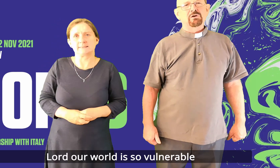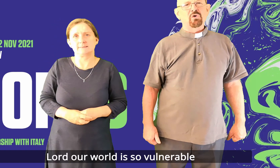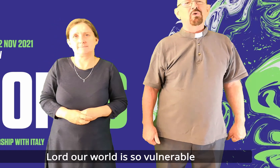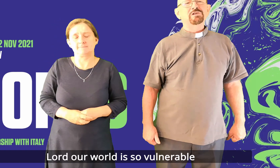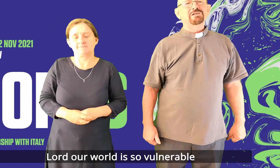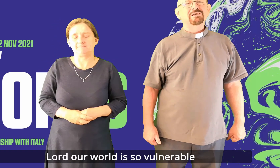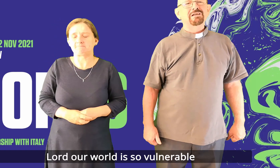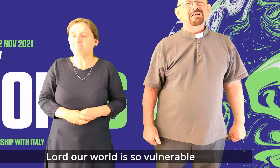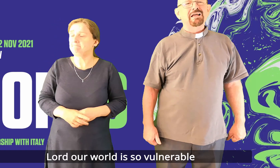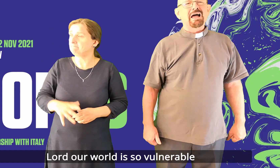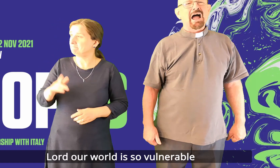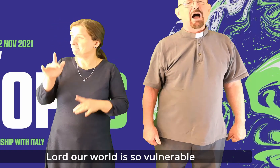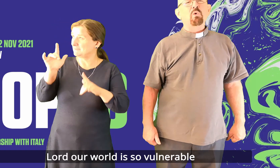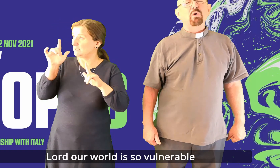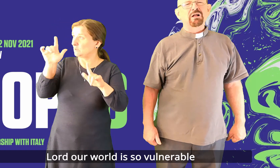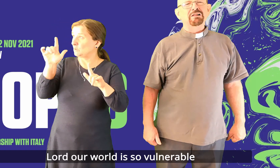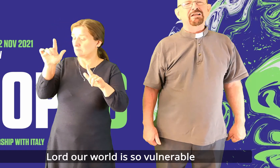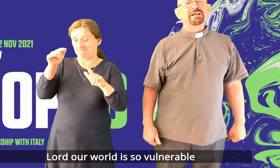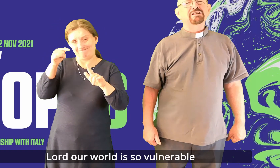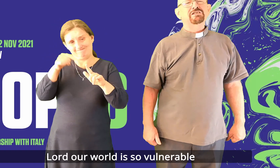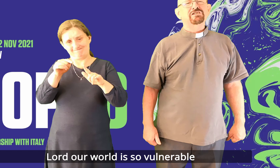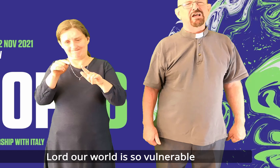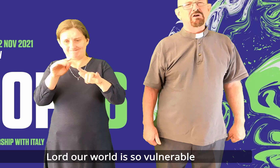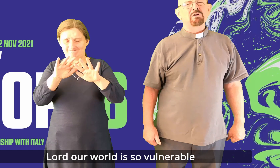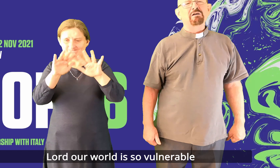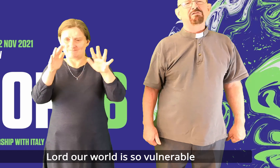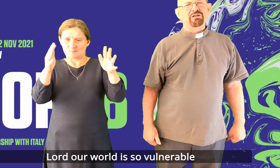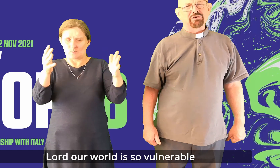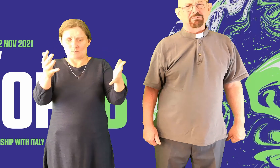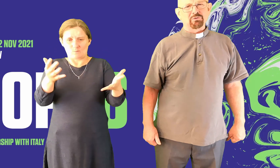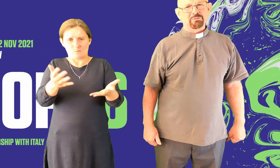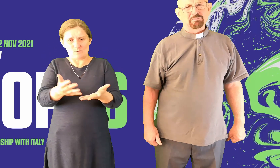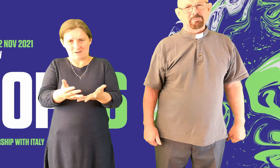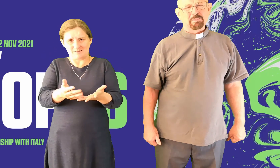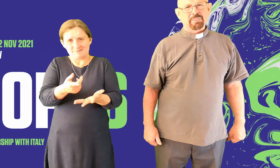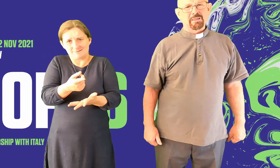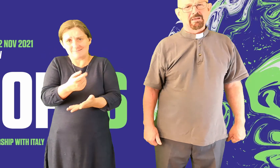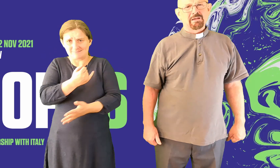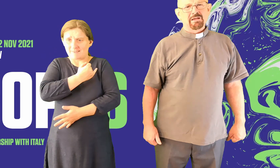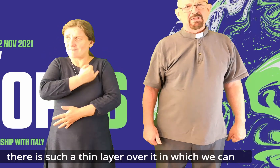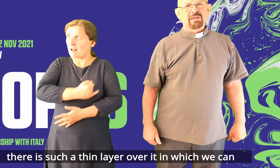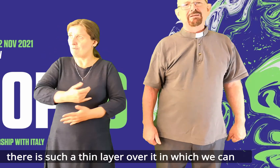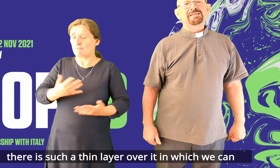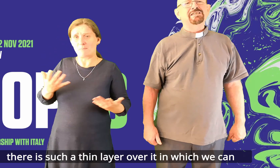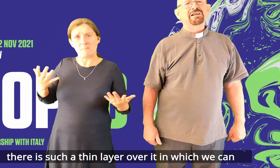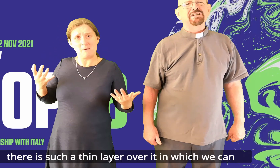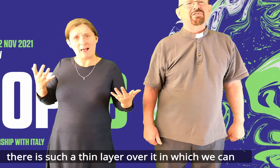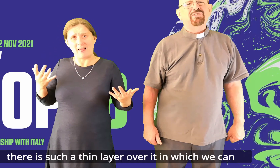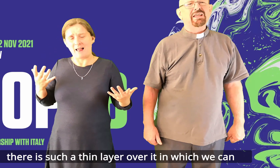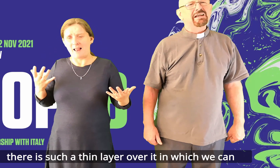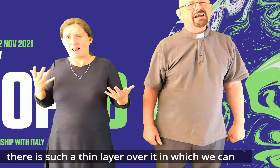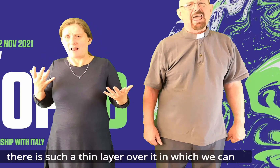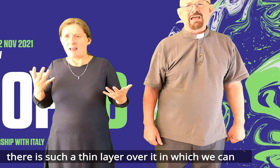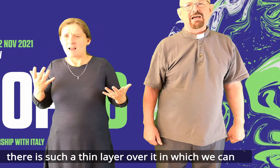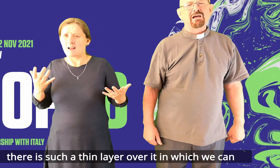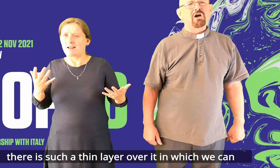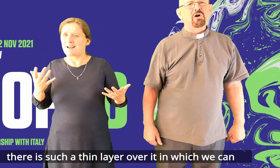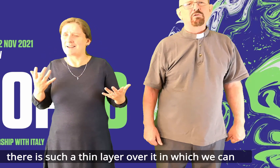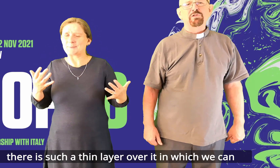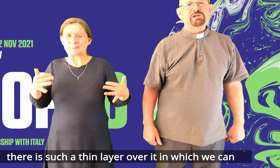Lord, our world is so vulnerable. There is such a thin layer over the top